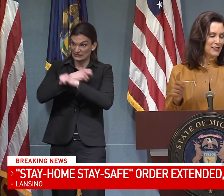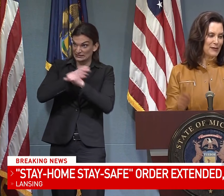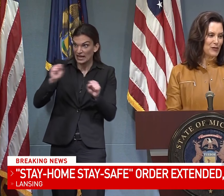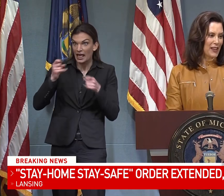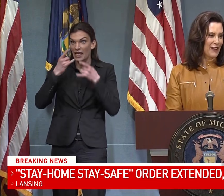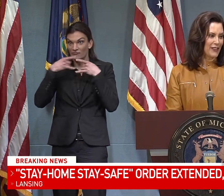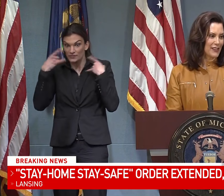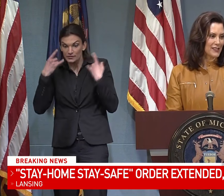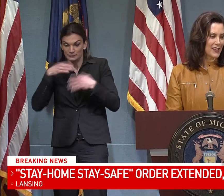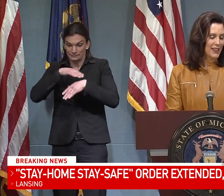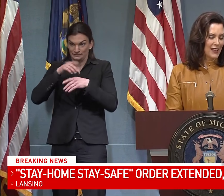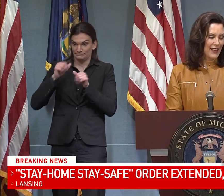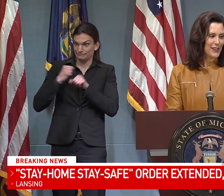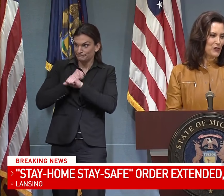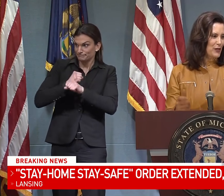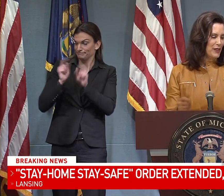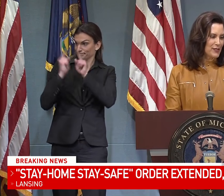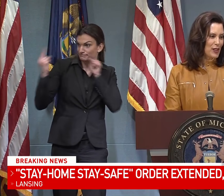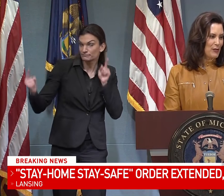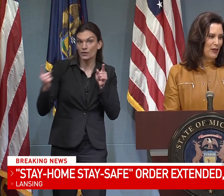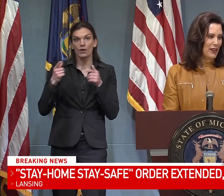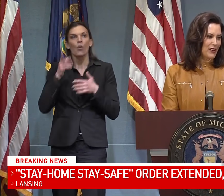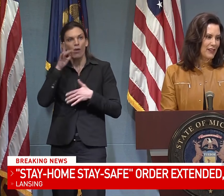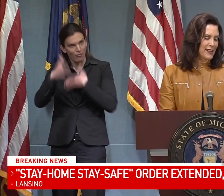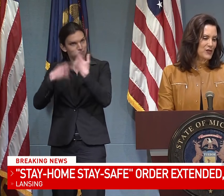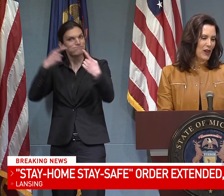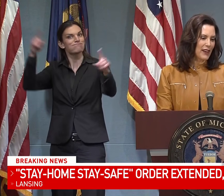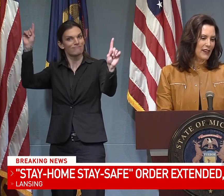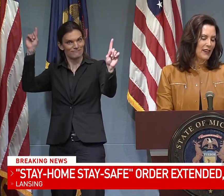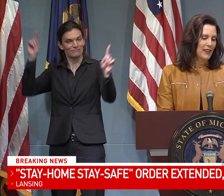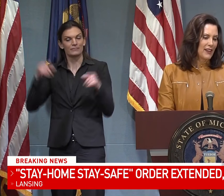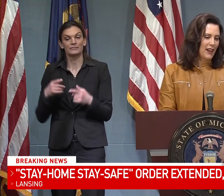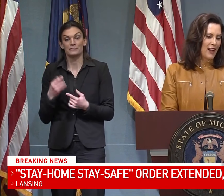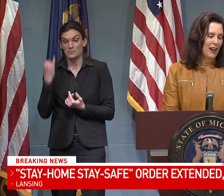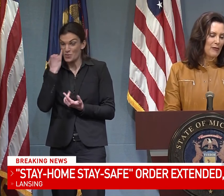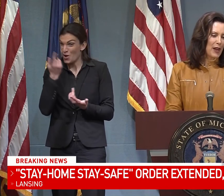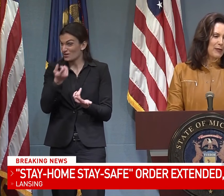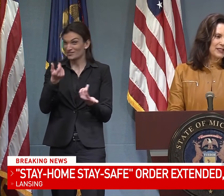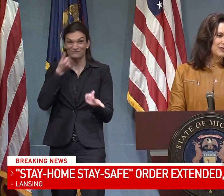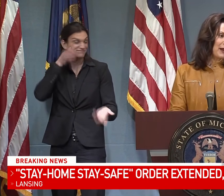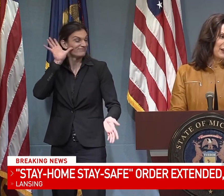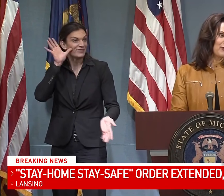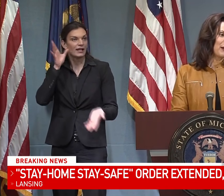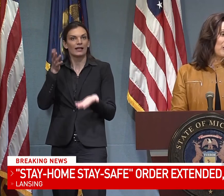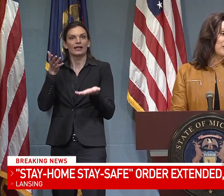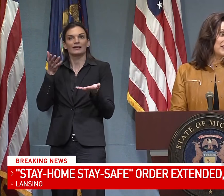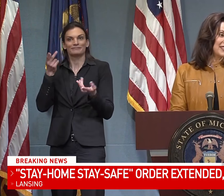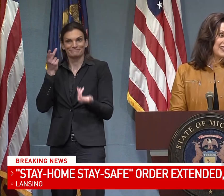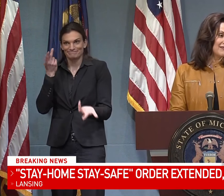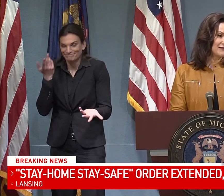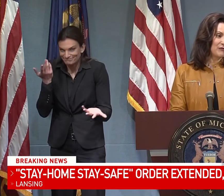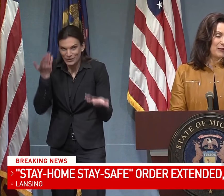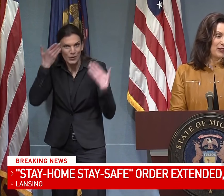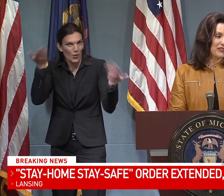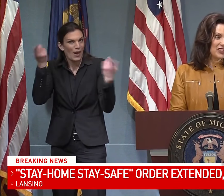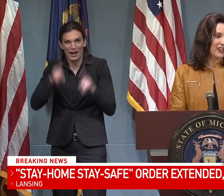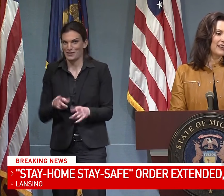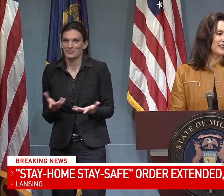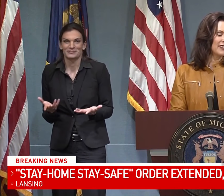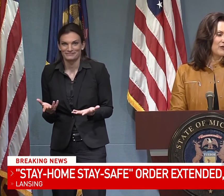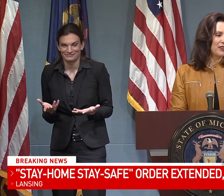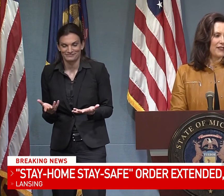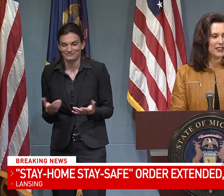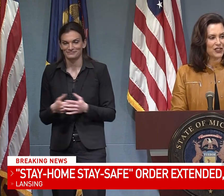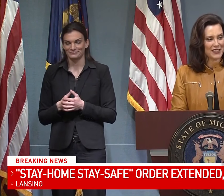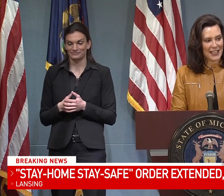those next steps with confidence. And that's really what it's all about here. And that's why I'm inspired by what we've seen. People have done